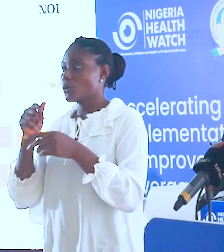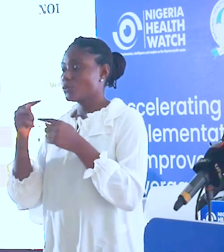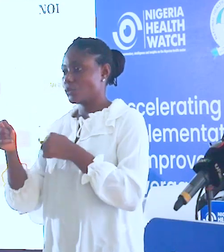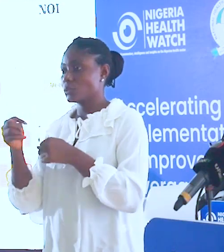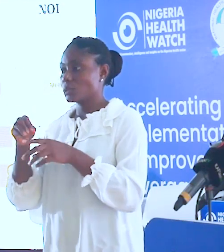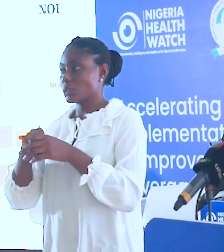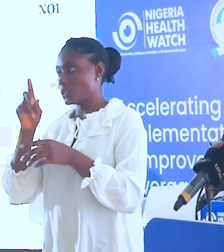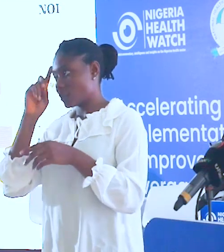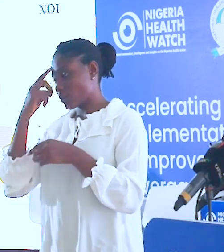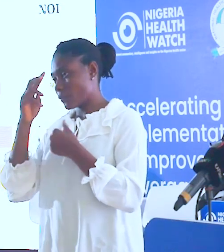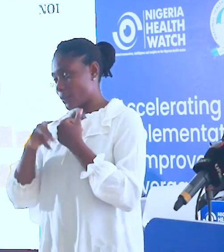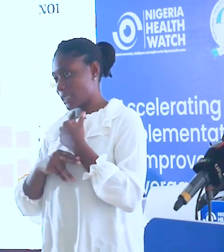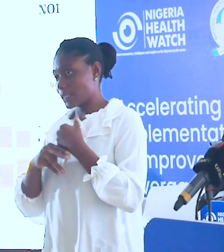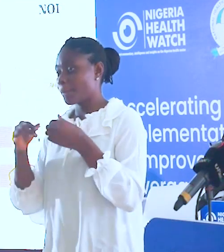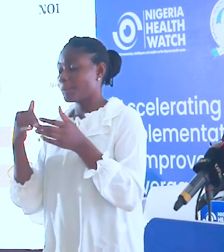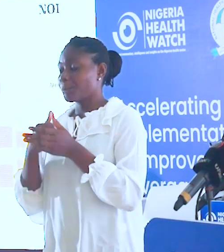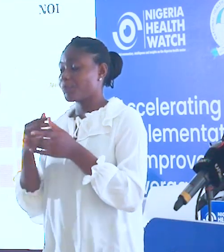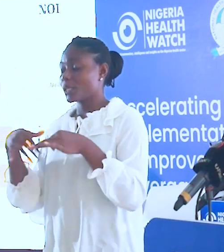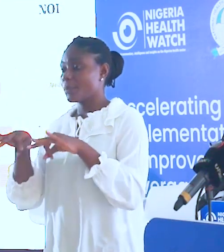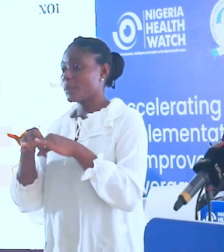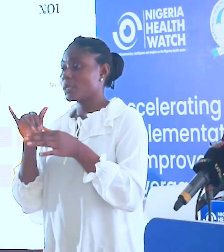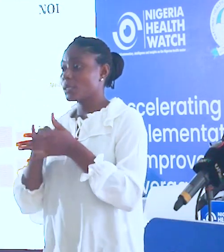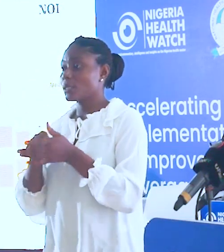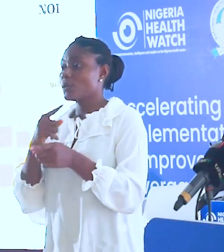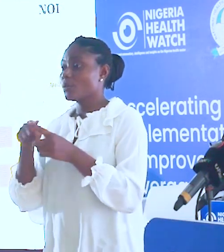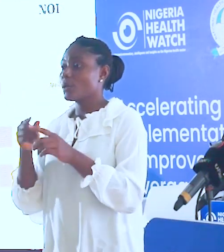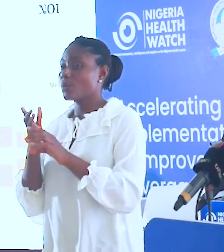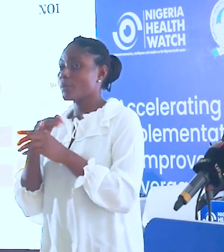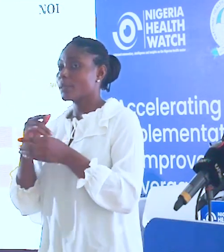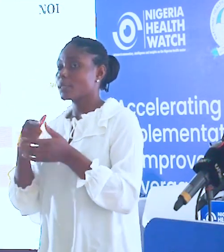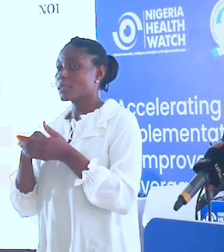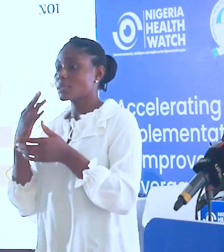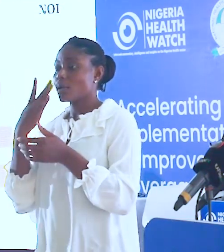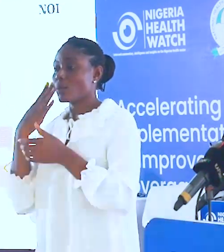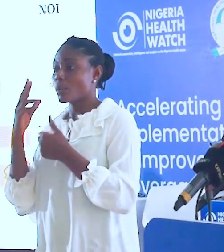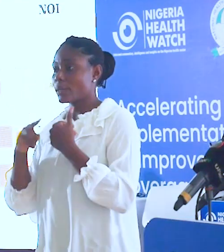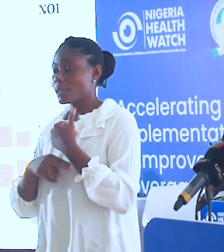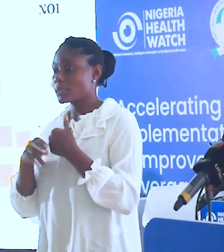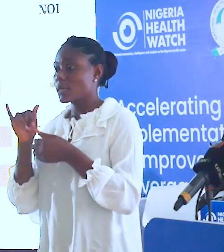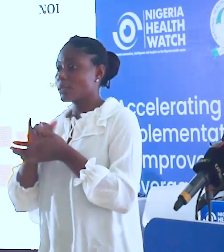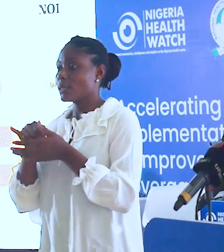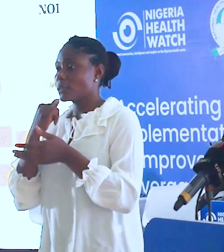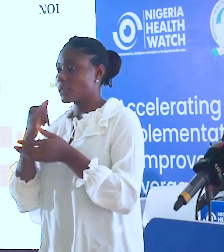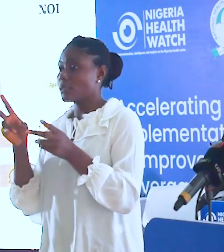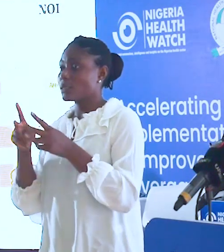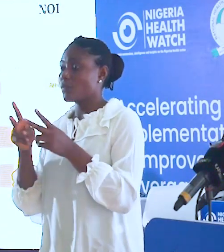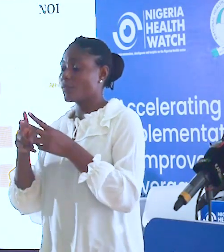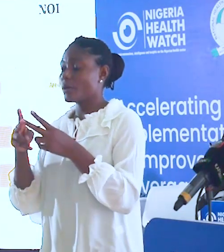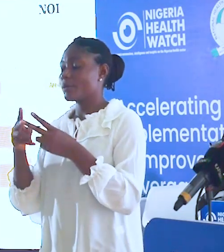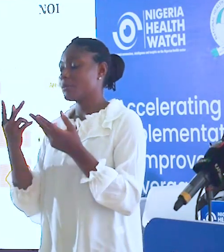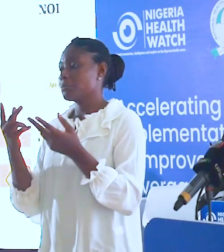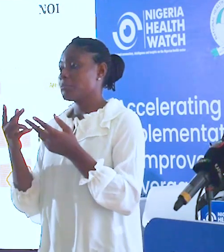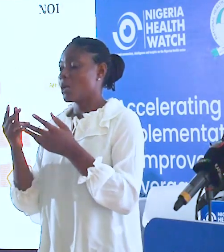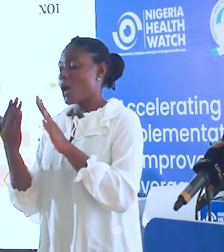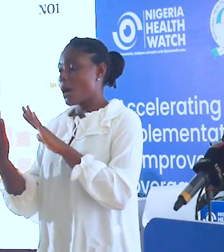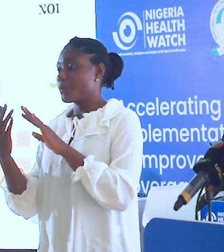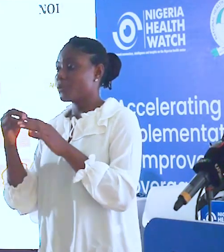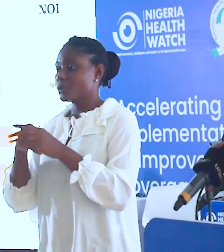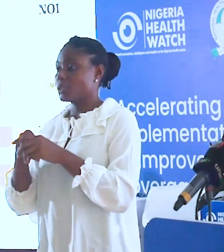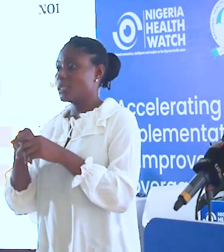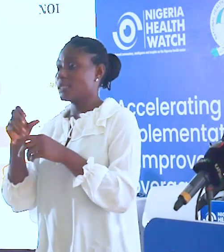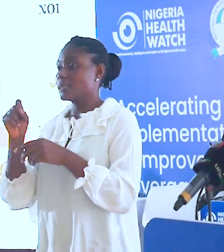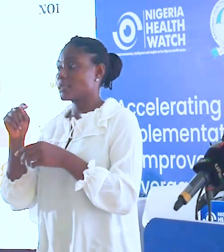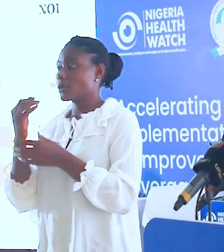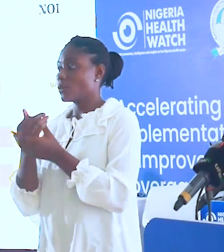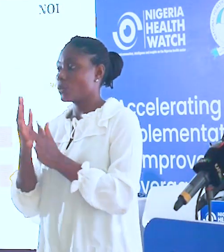in government. So it's important that when we're trying to make this awareness campaign, that there's a very deliberate approach to the stakeholders that